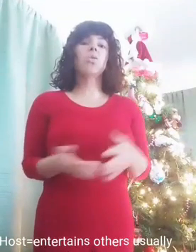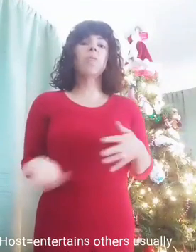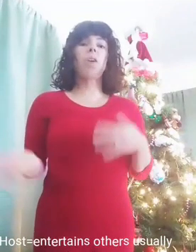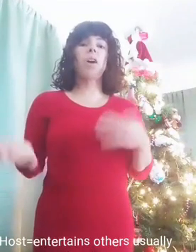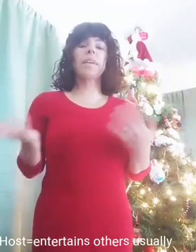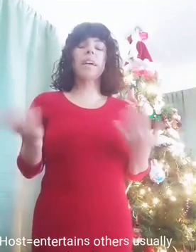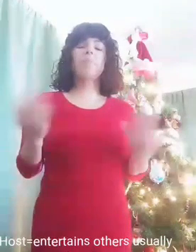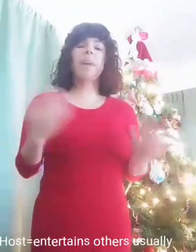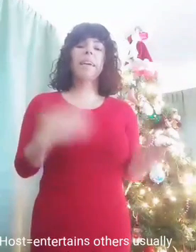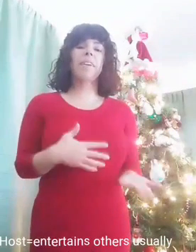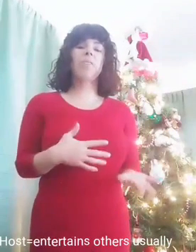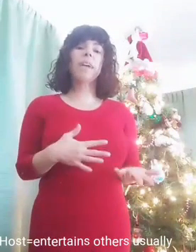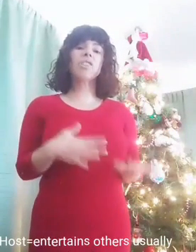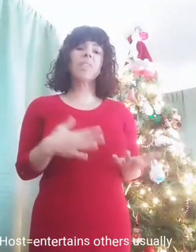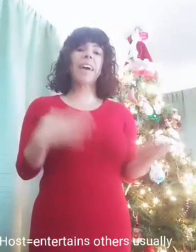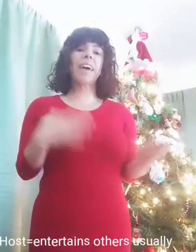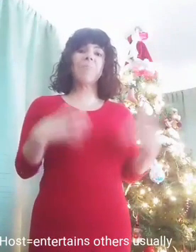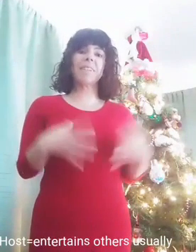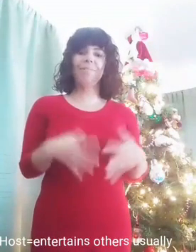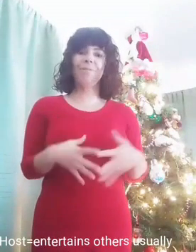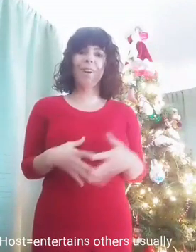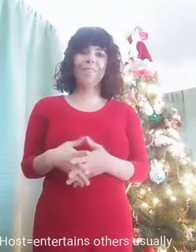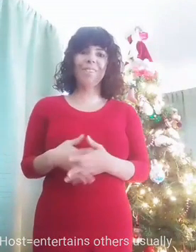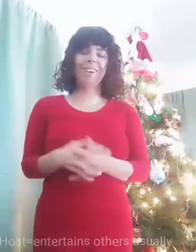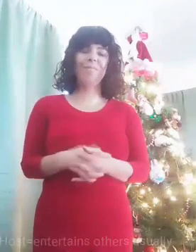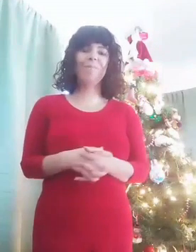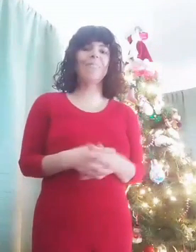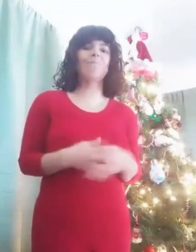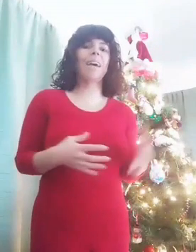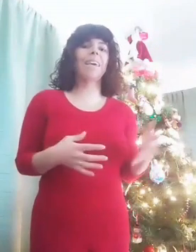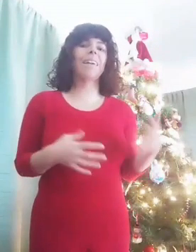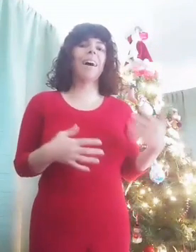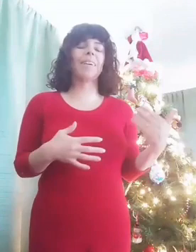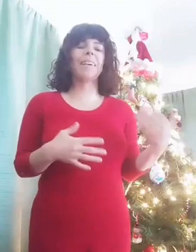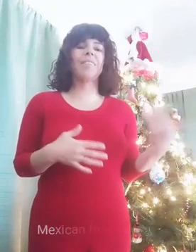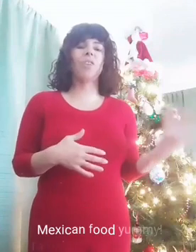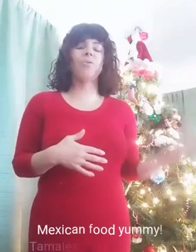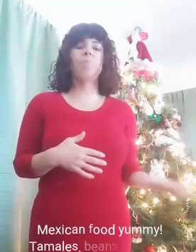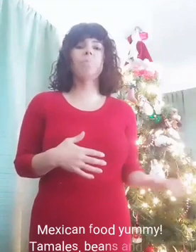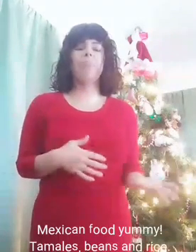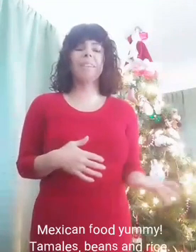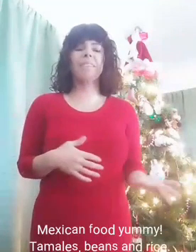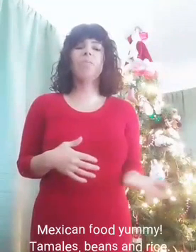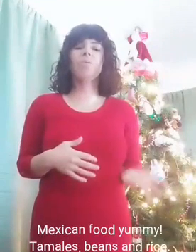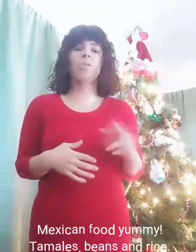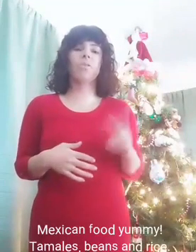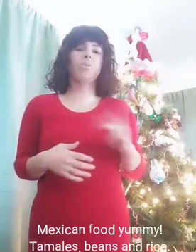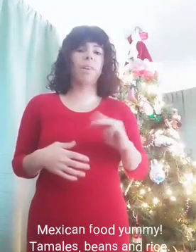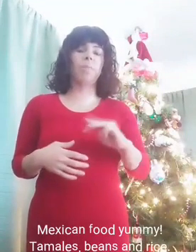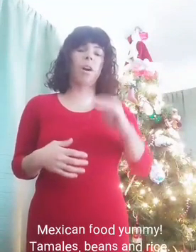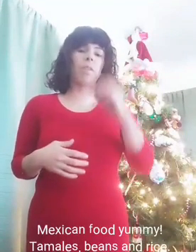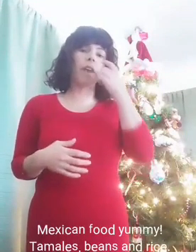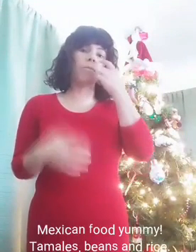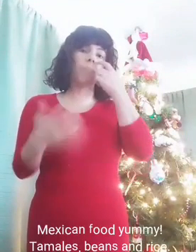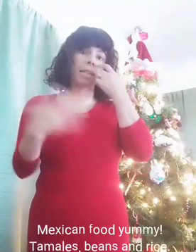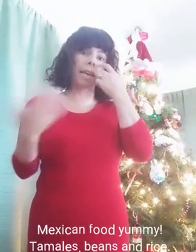they're all gonna come back here and we're actually gonna have Mexican fair this year because my kids are from Mexico or three of them are of Mexican